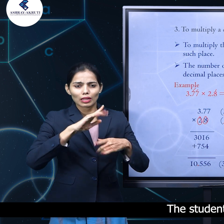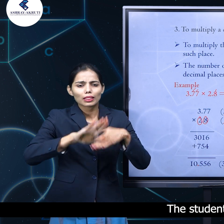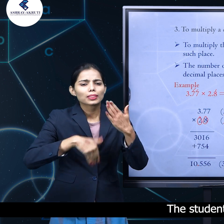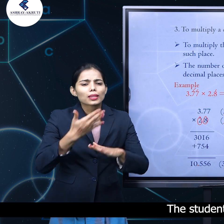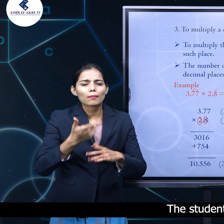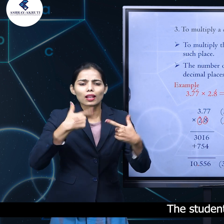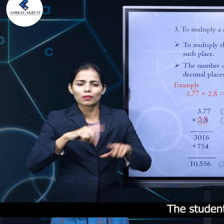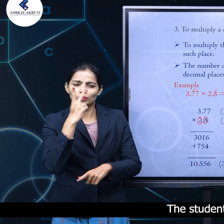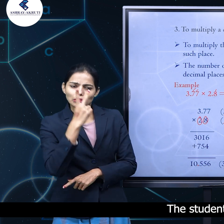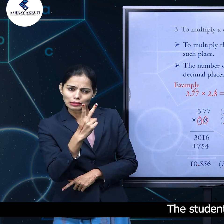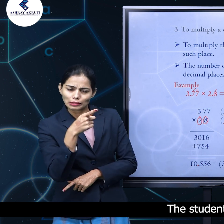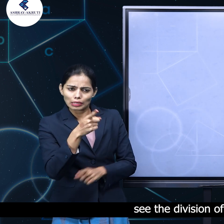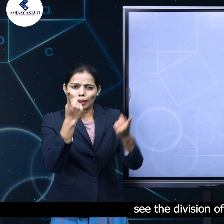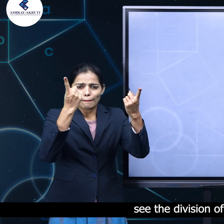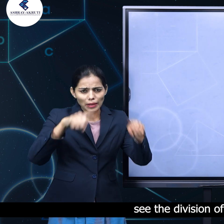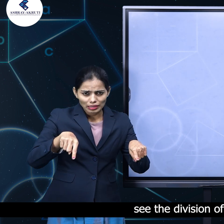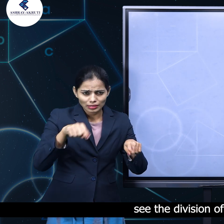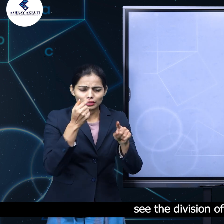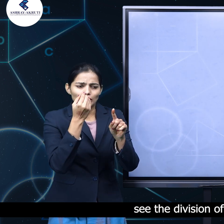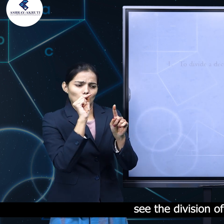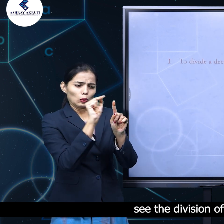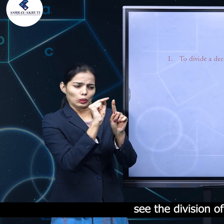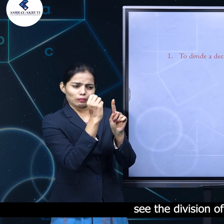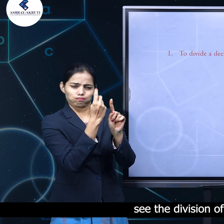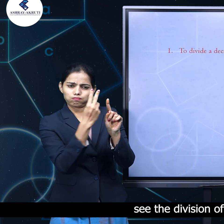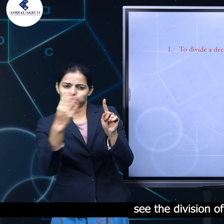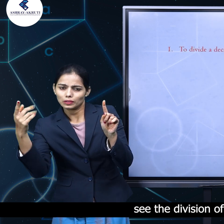Student, next let us see the division of decimal numbers.